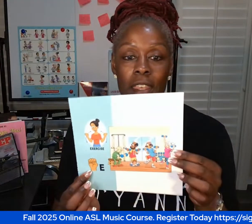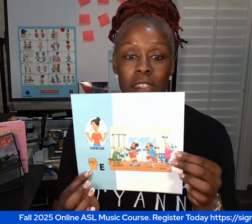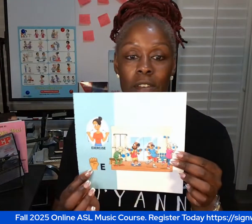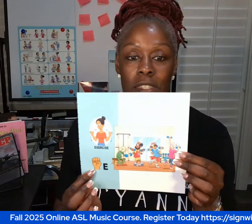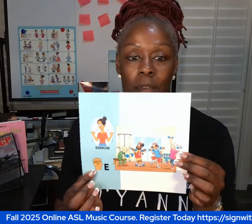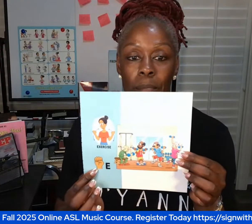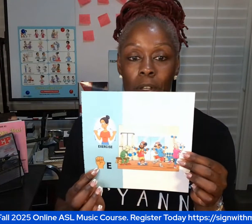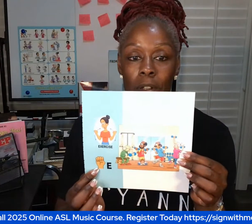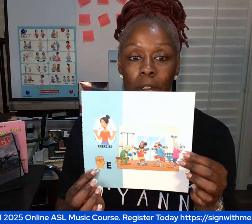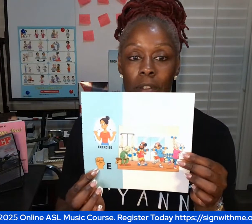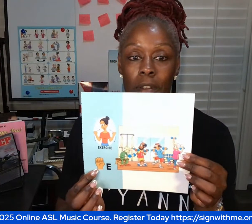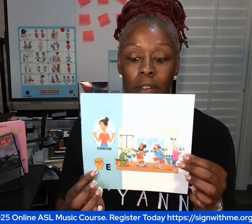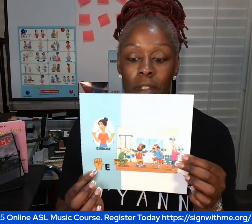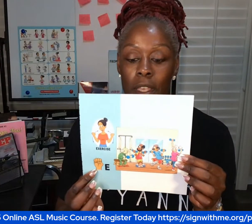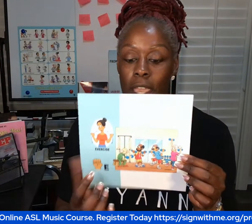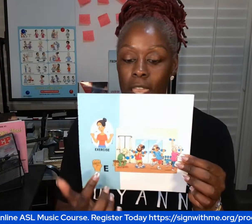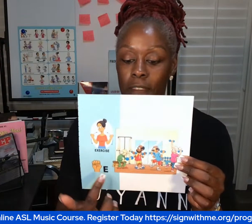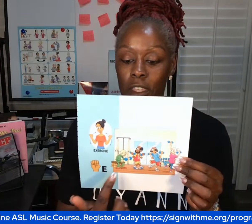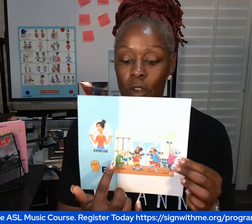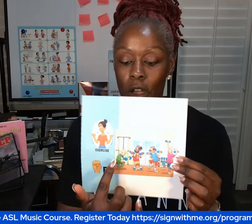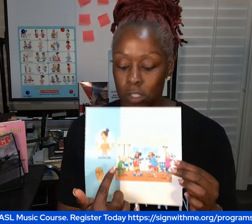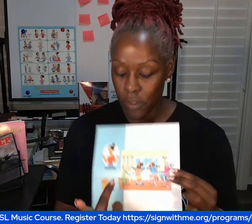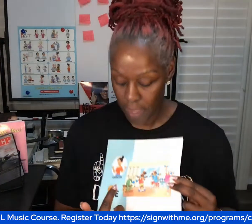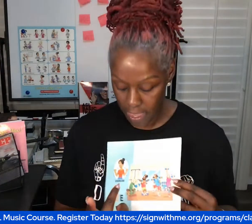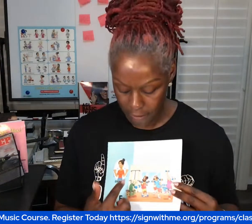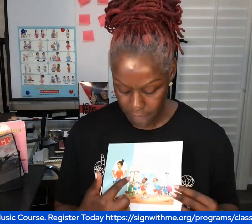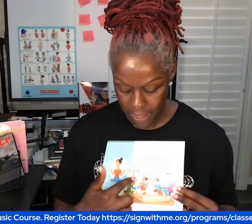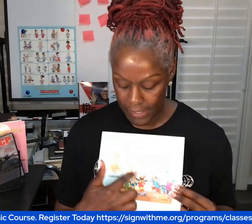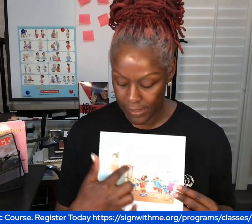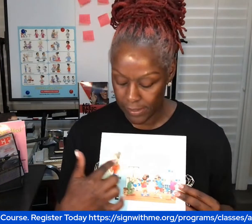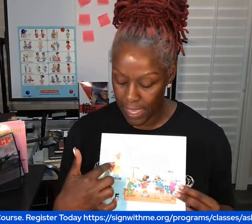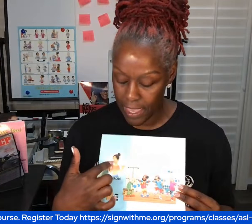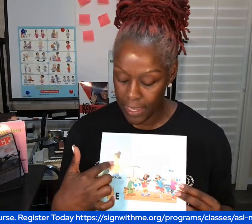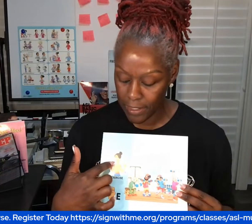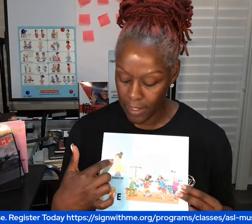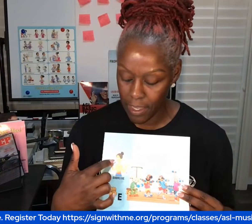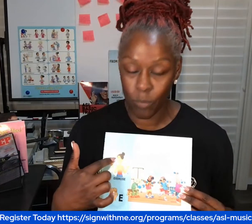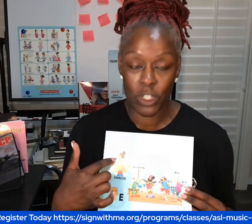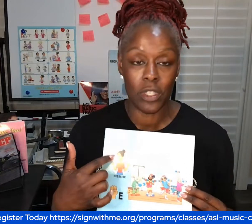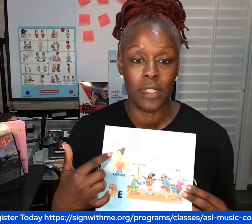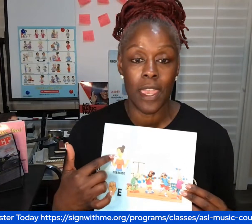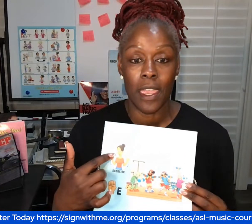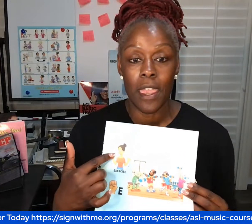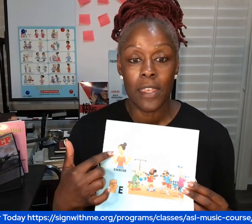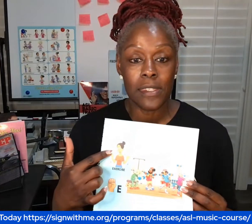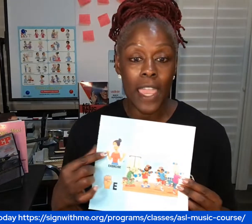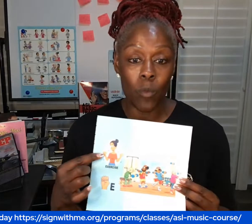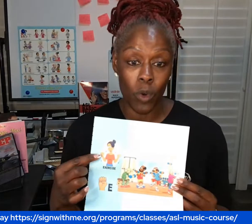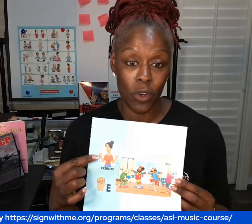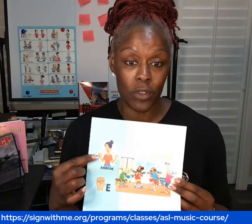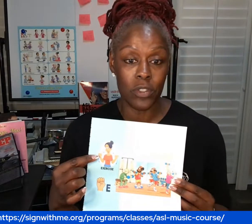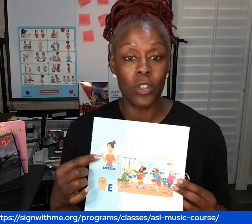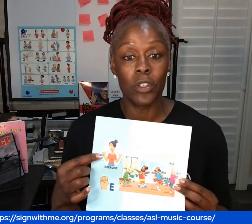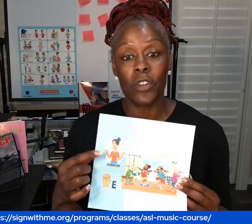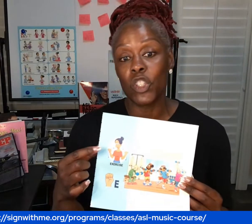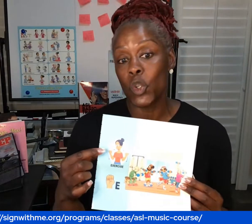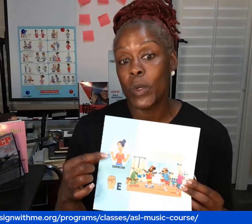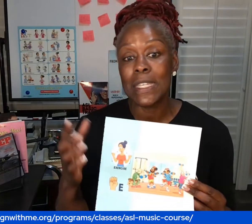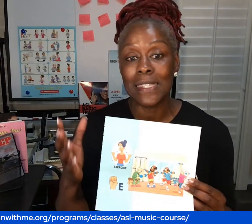ASL symbol. And then you also have a sign, which is a sight word. So you're learning